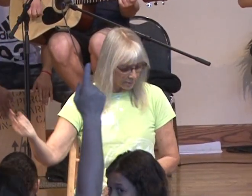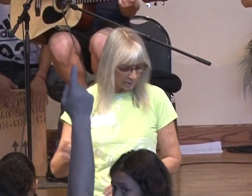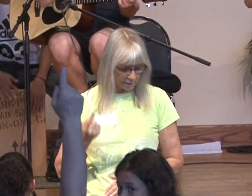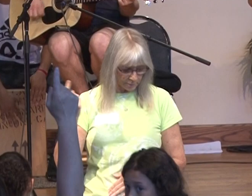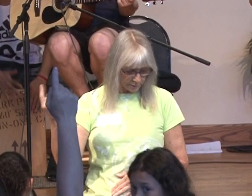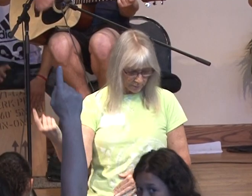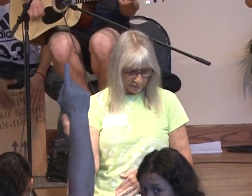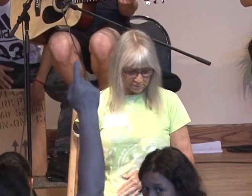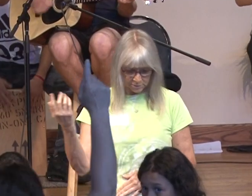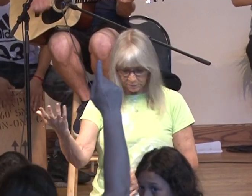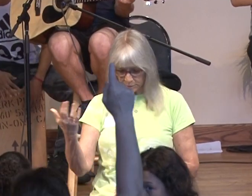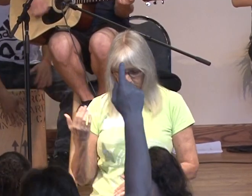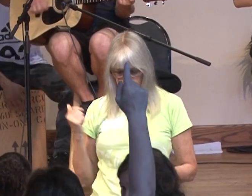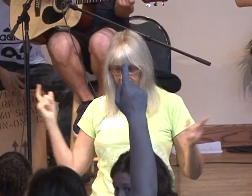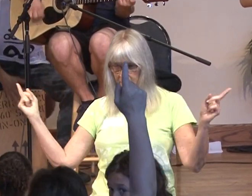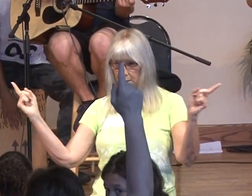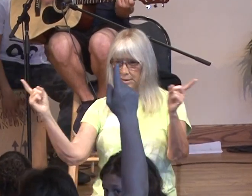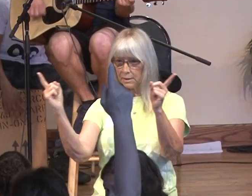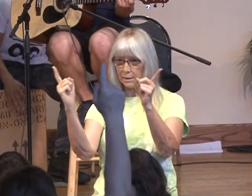Are the one we want to